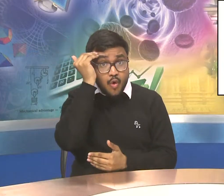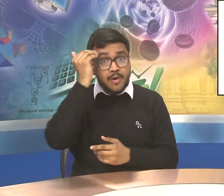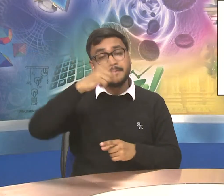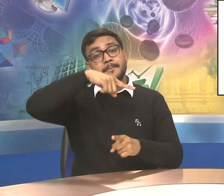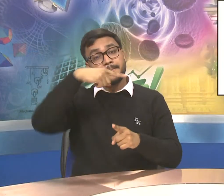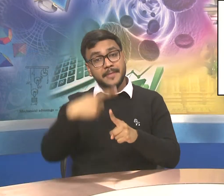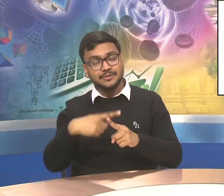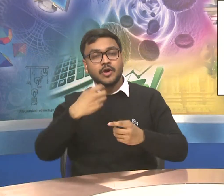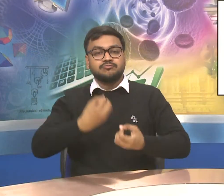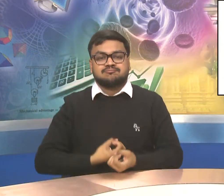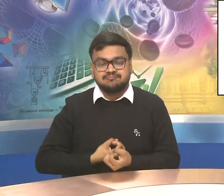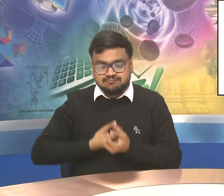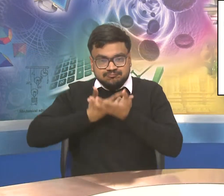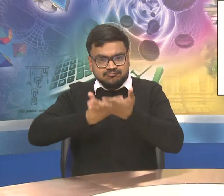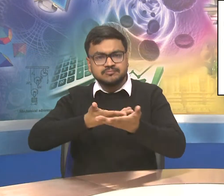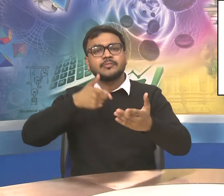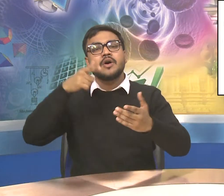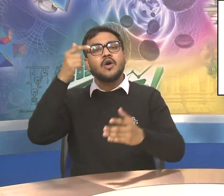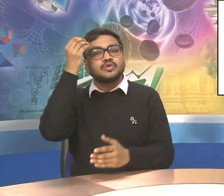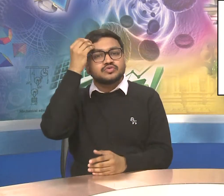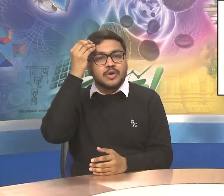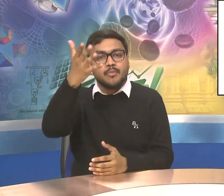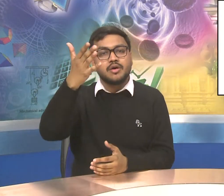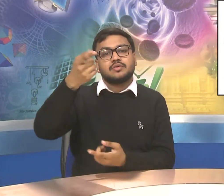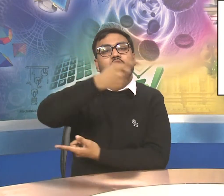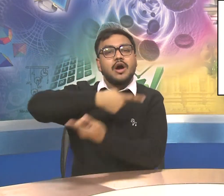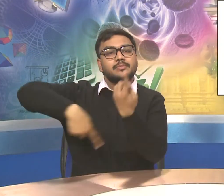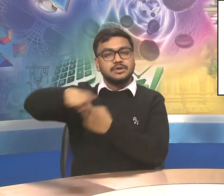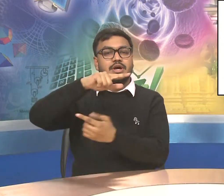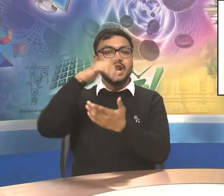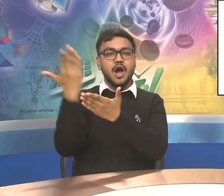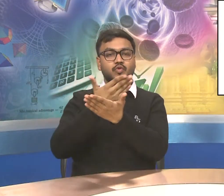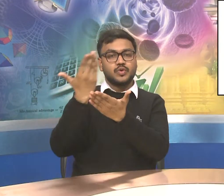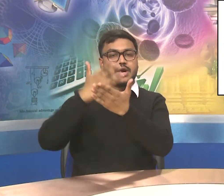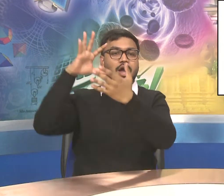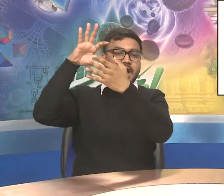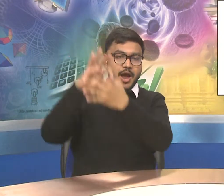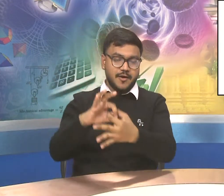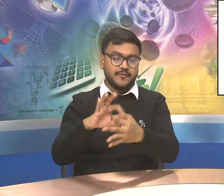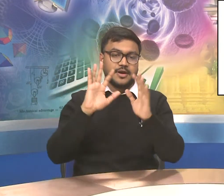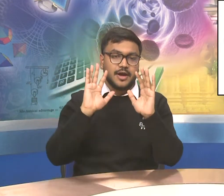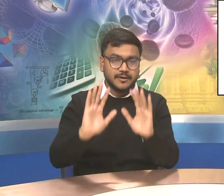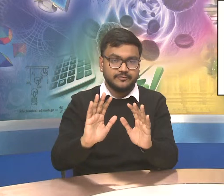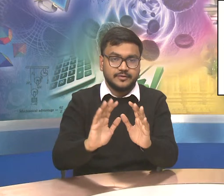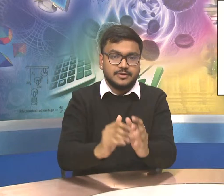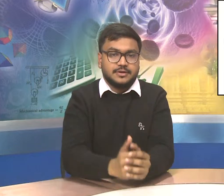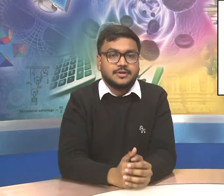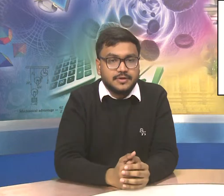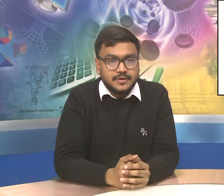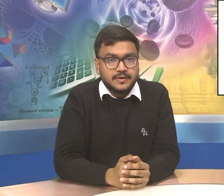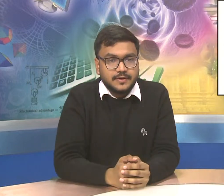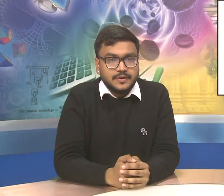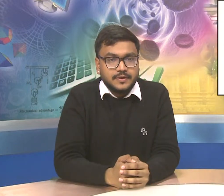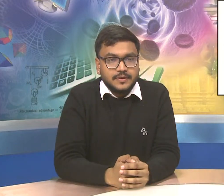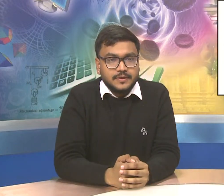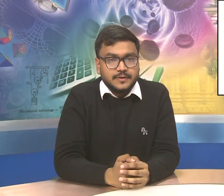They build collections tailored to the needs and goals to the organization they